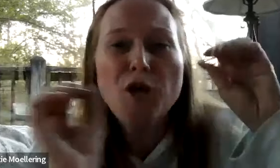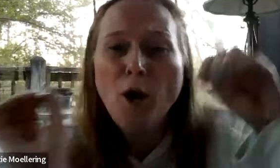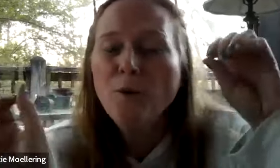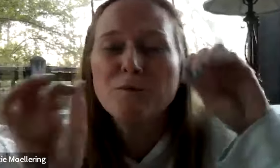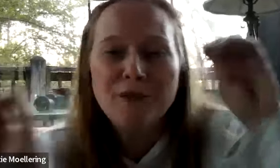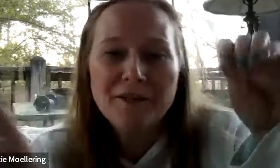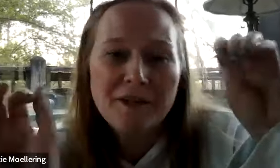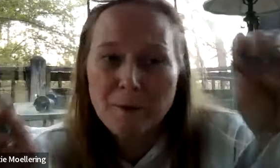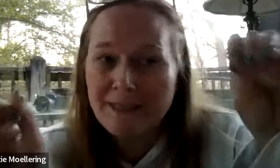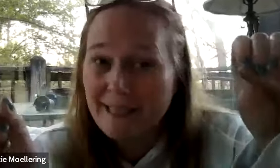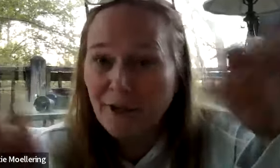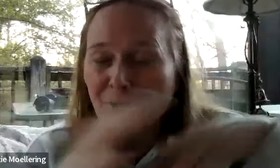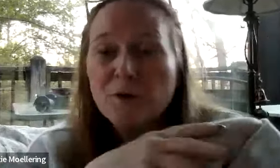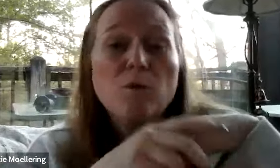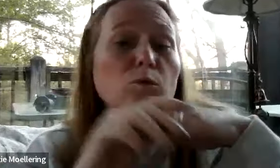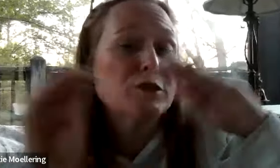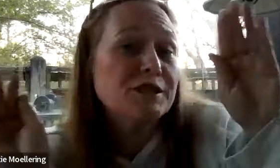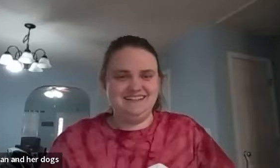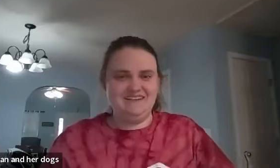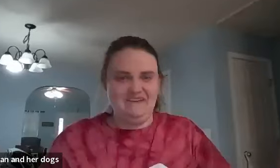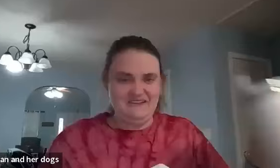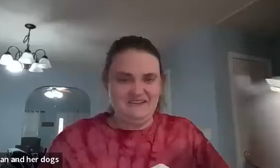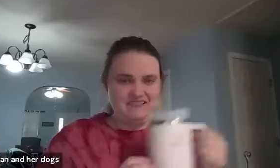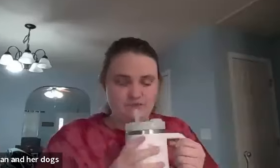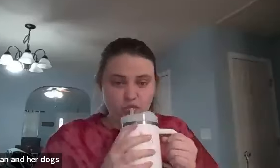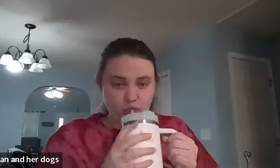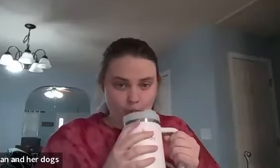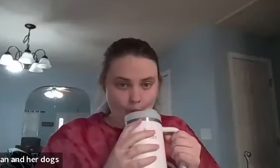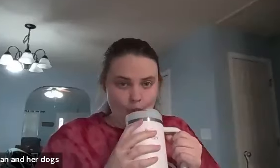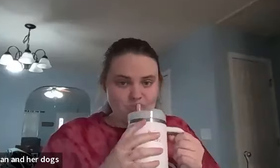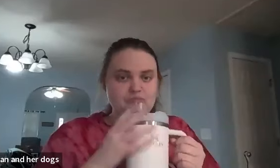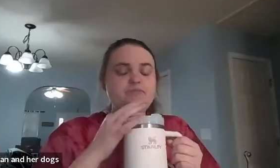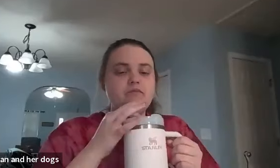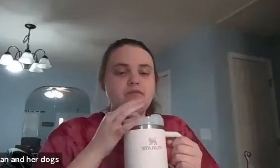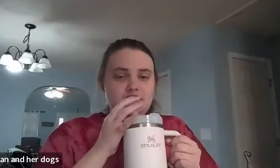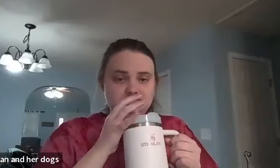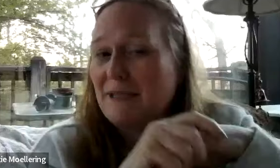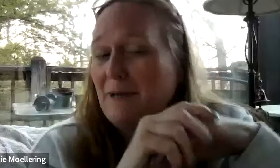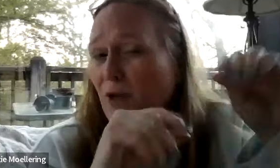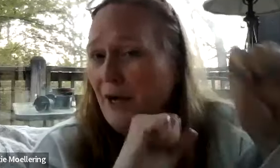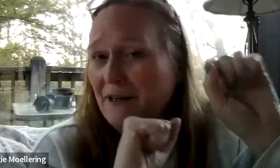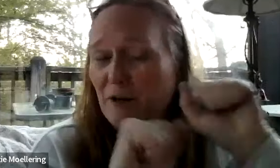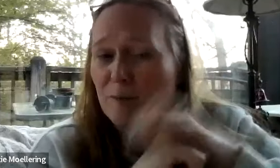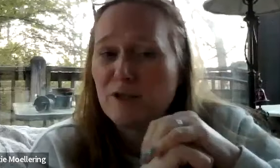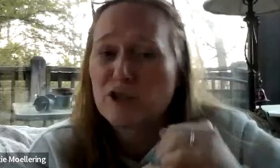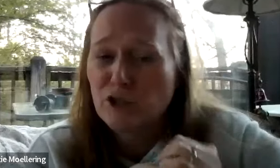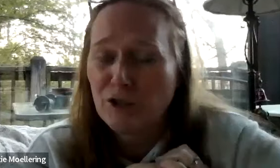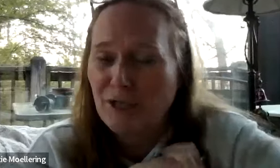So now that everybody's here, we're just going to skip class next week because I'm not 100% sure